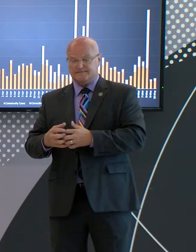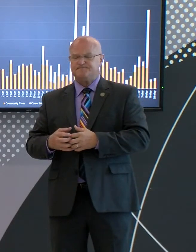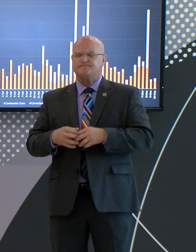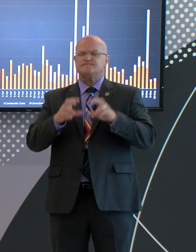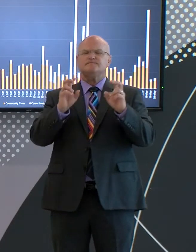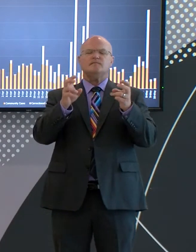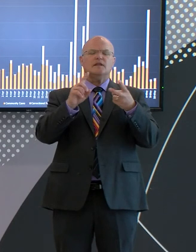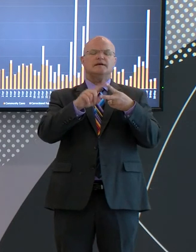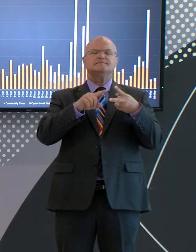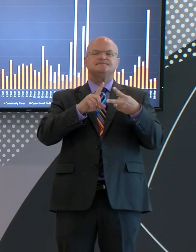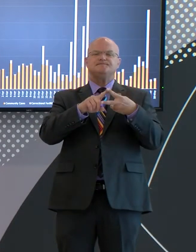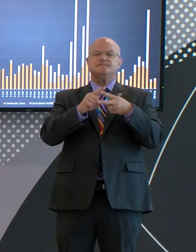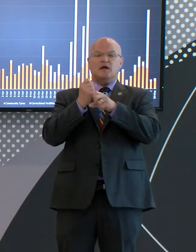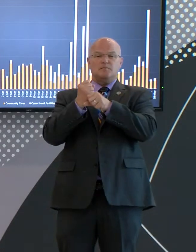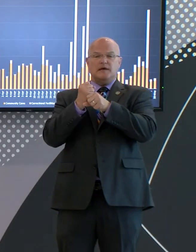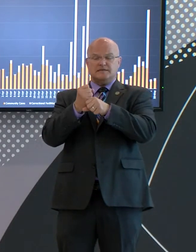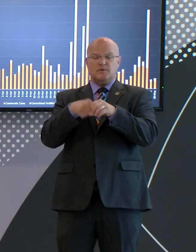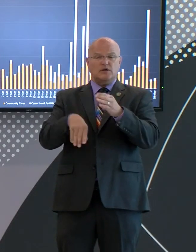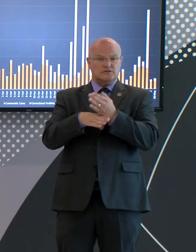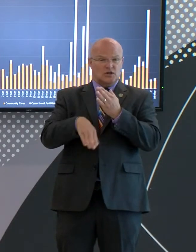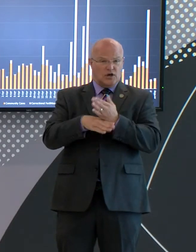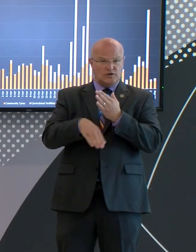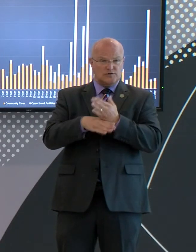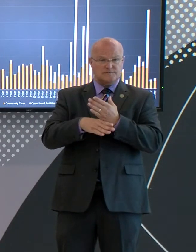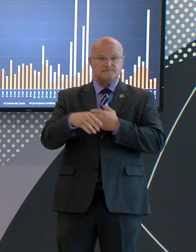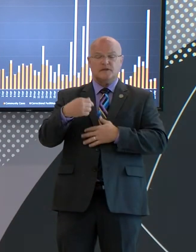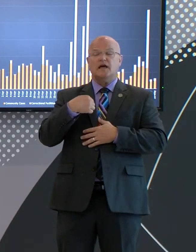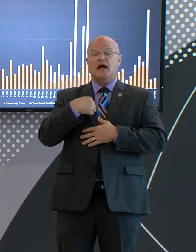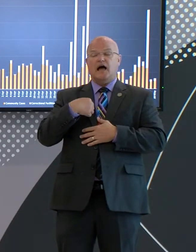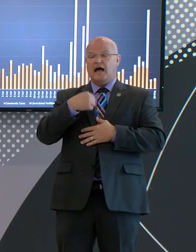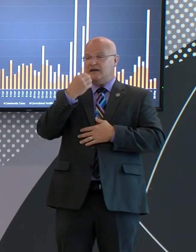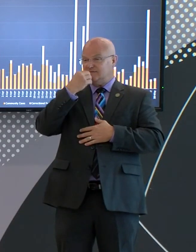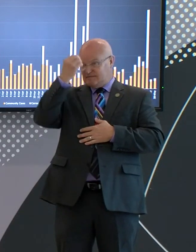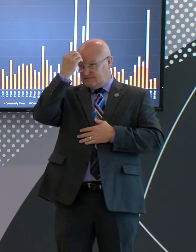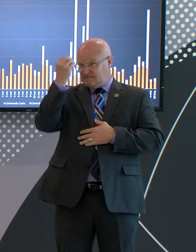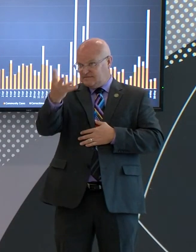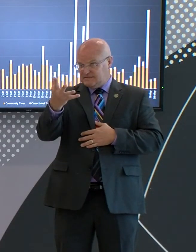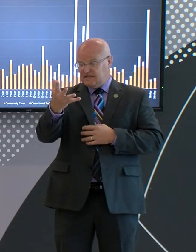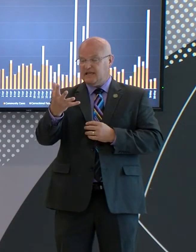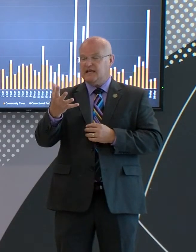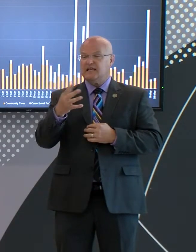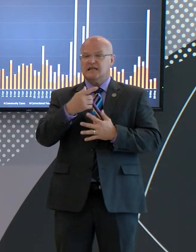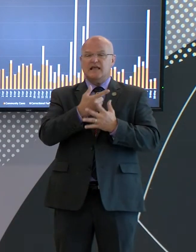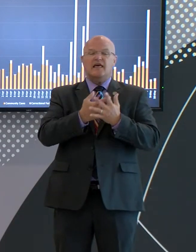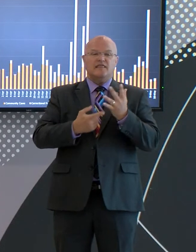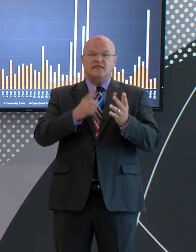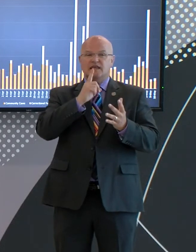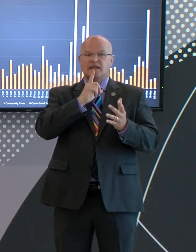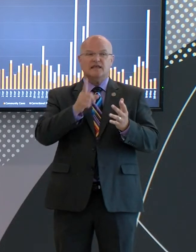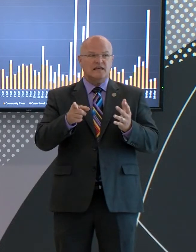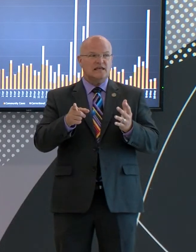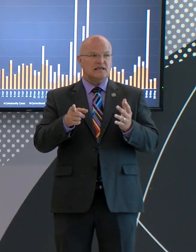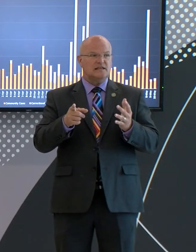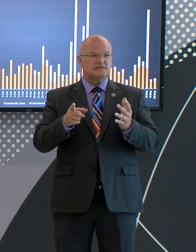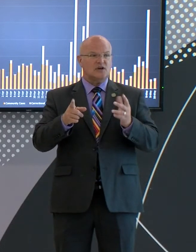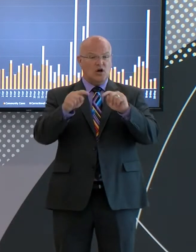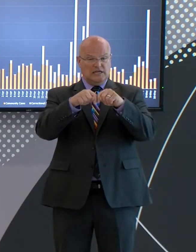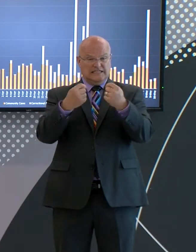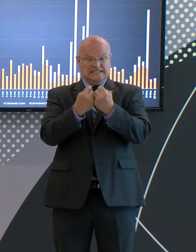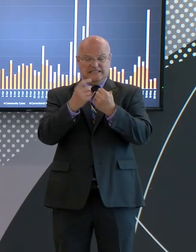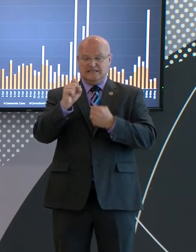In terms of baseball and soccer, as I've indicated, these are